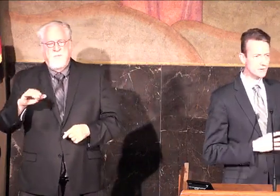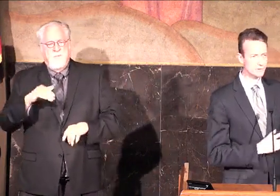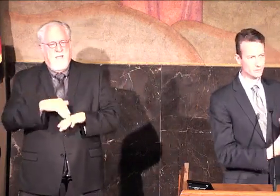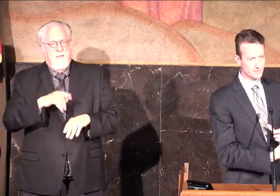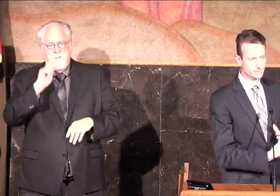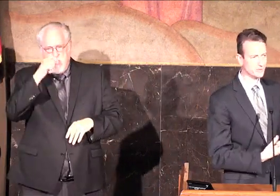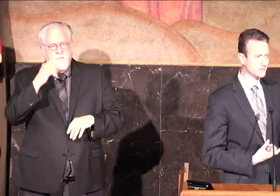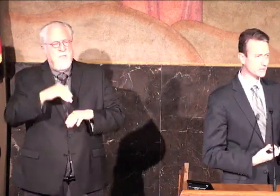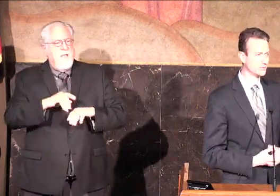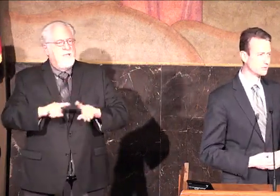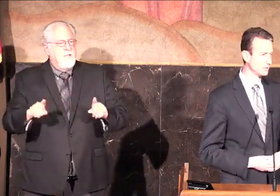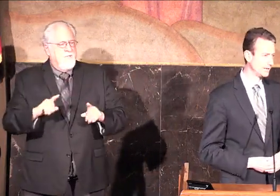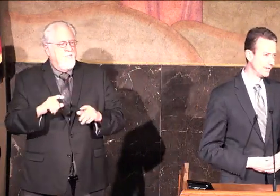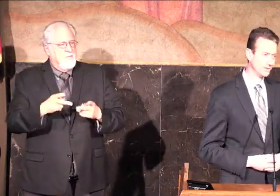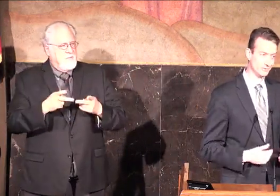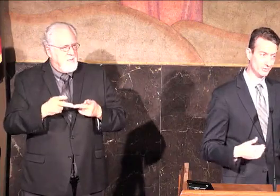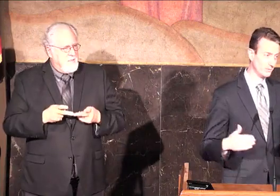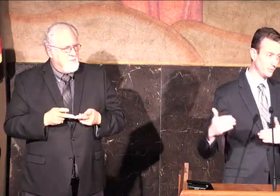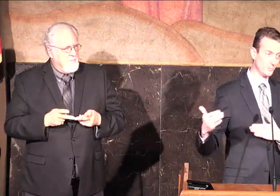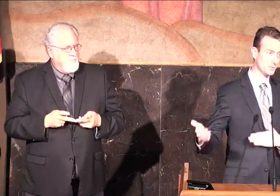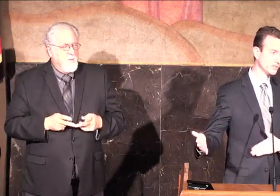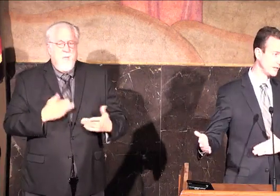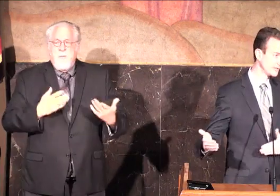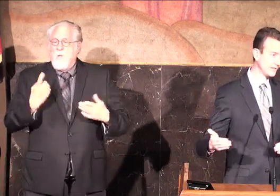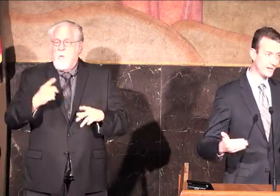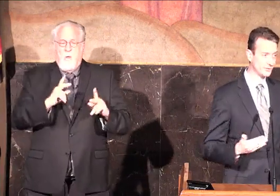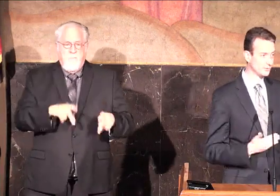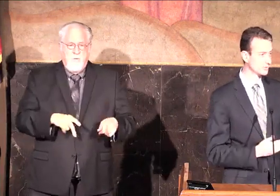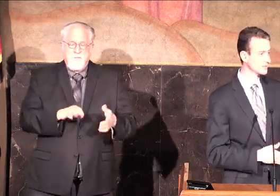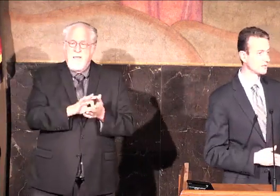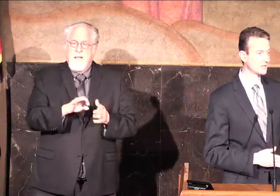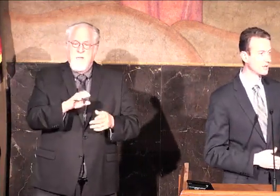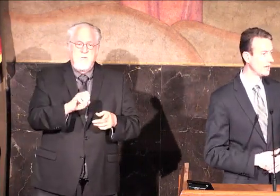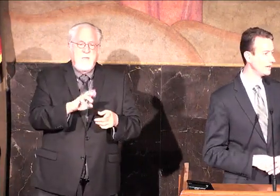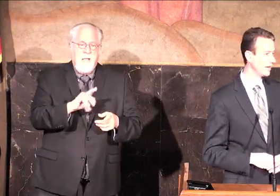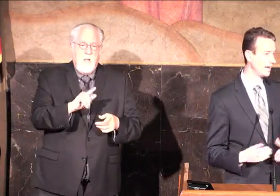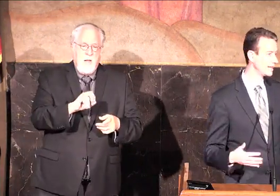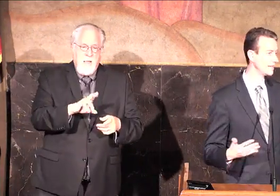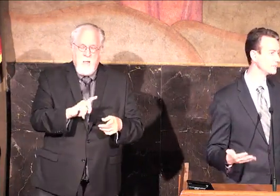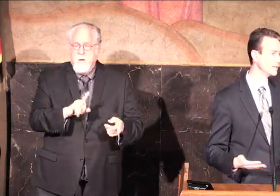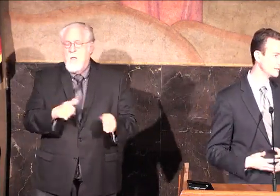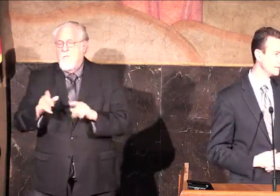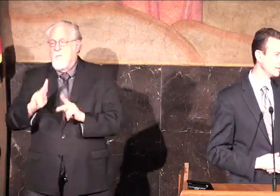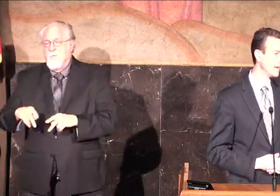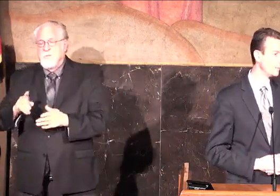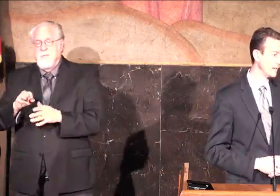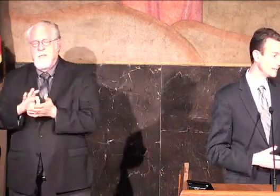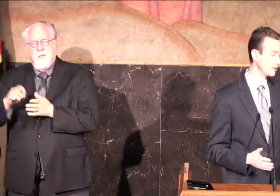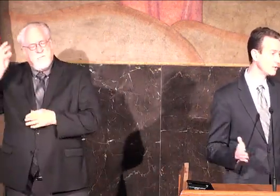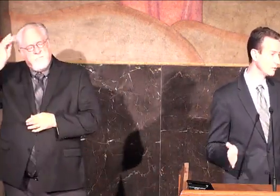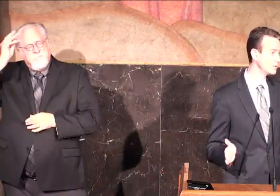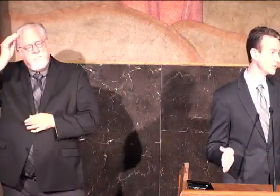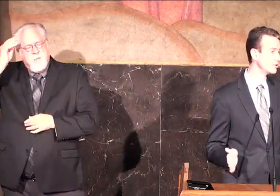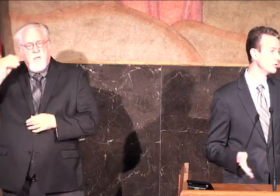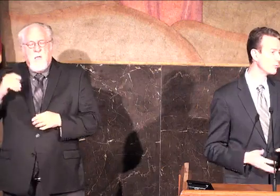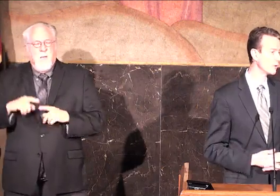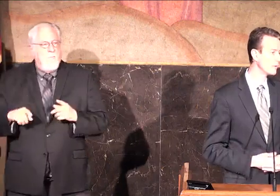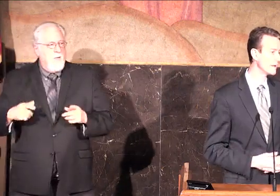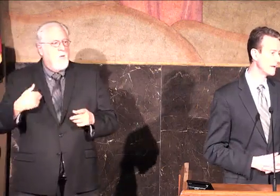As far as the experience of the individual, it may be that one person counts out loud, the other person's counting in their head. I can't speak to that, but I can tell you that we're